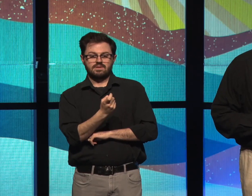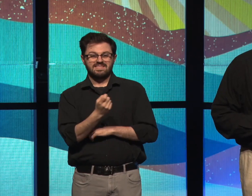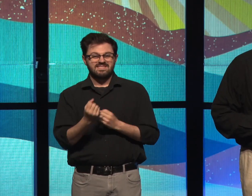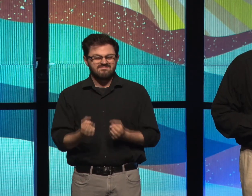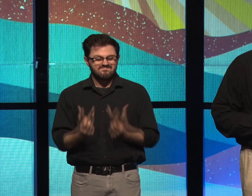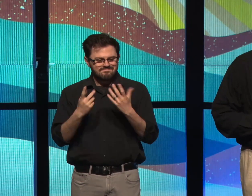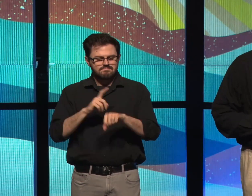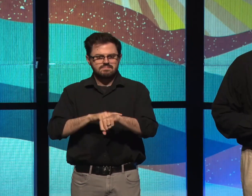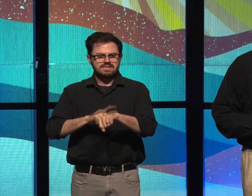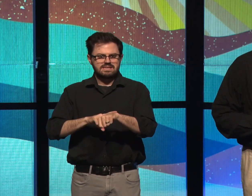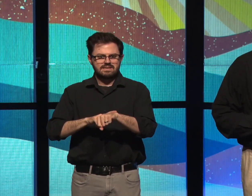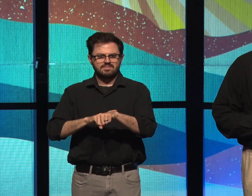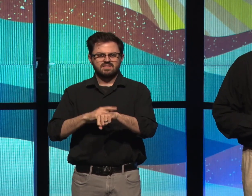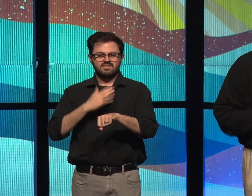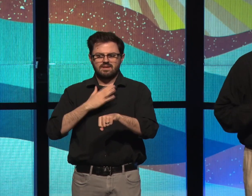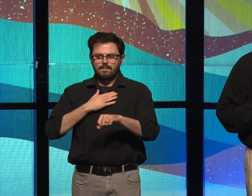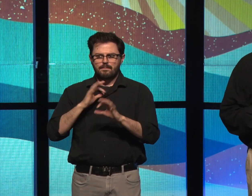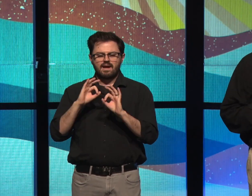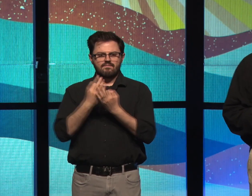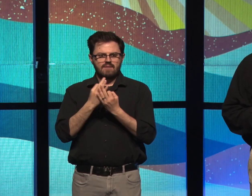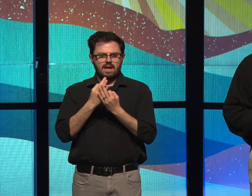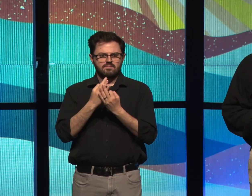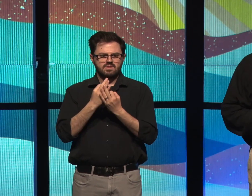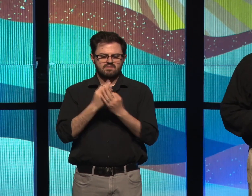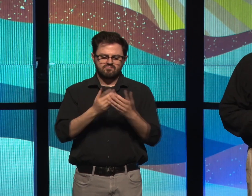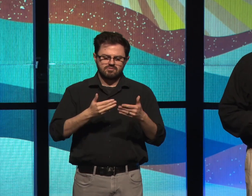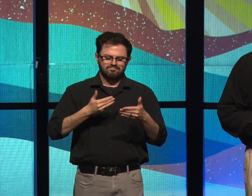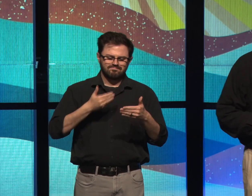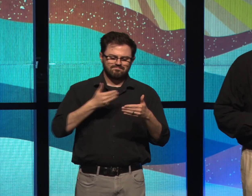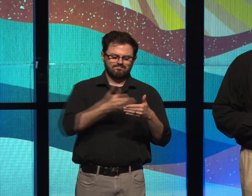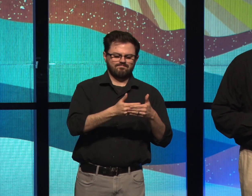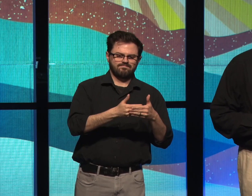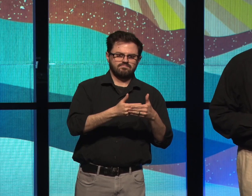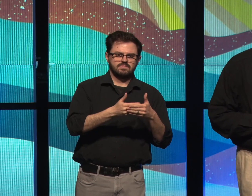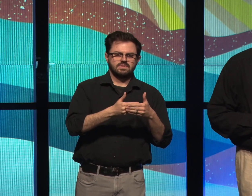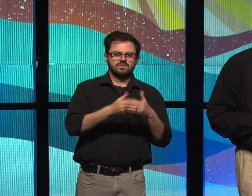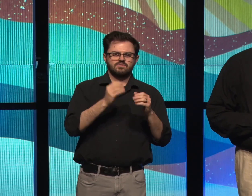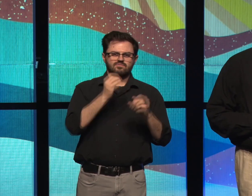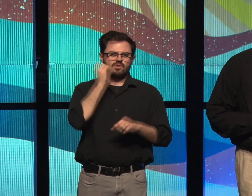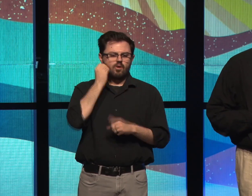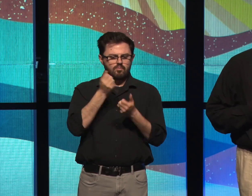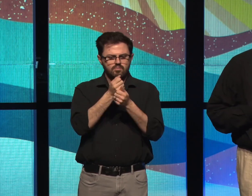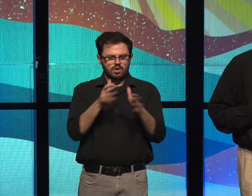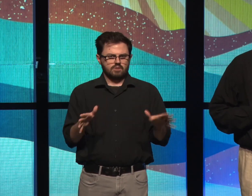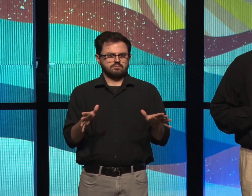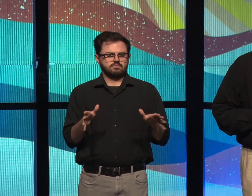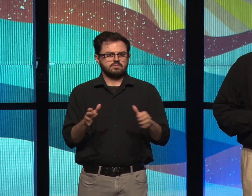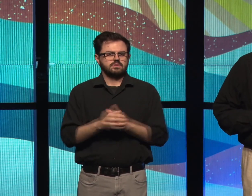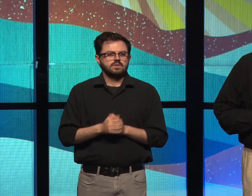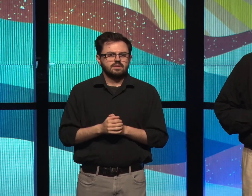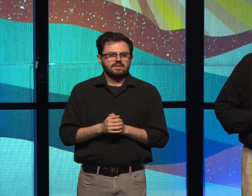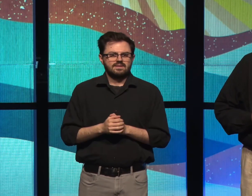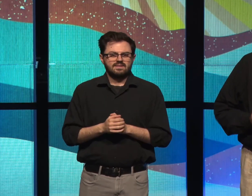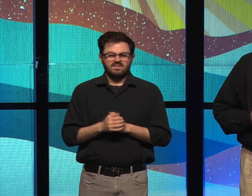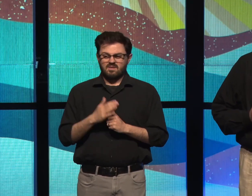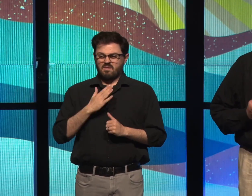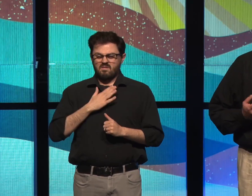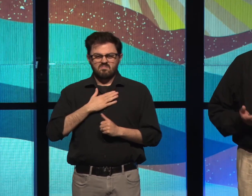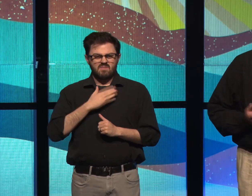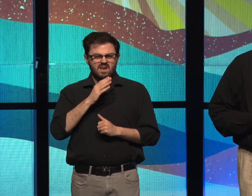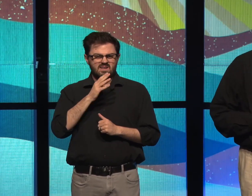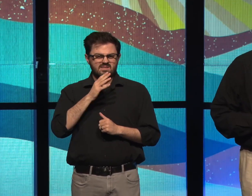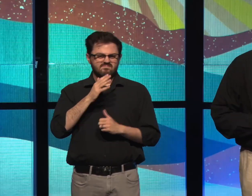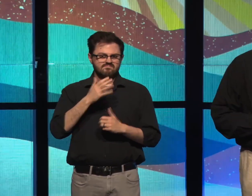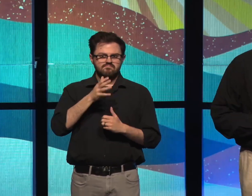family would have become unhoused. The only thing stopping that from happening were parents,